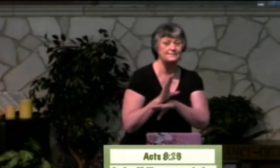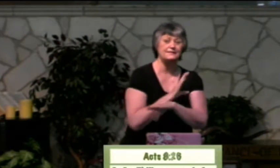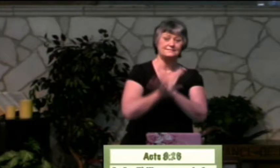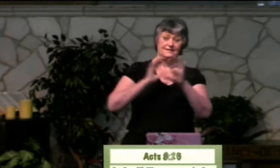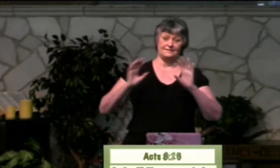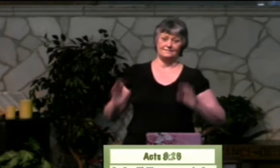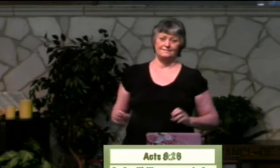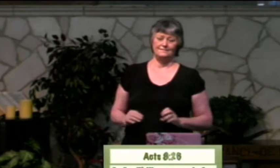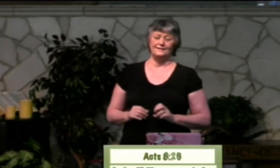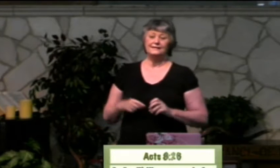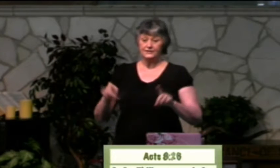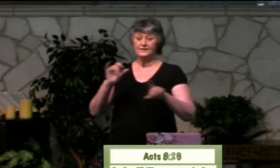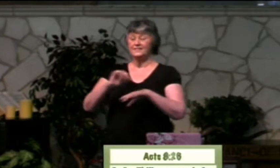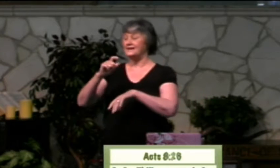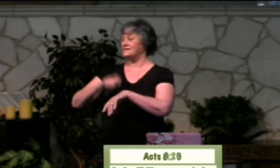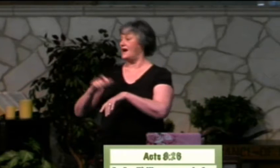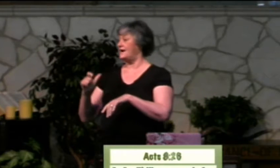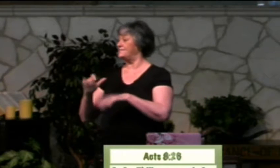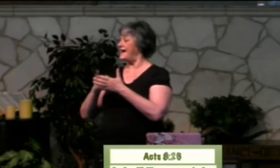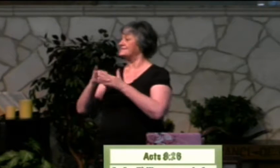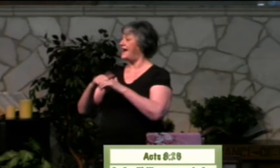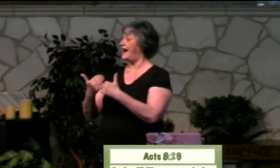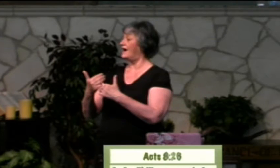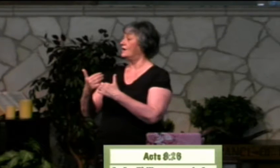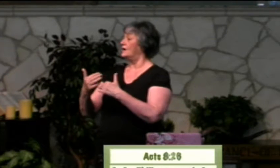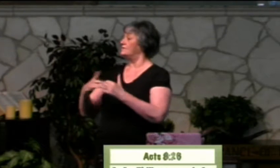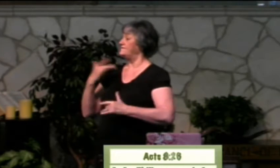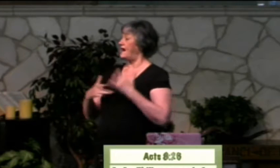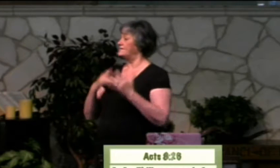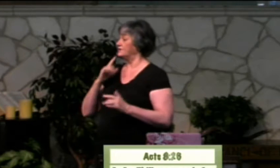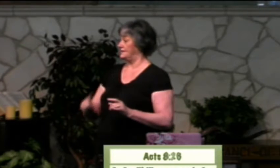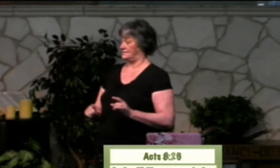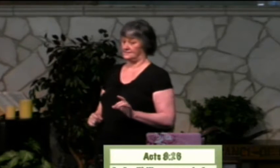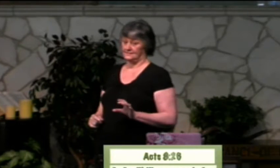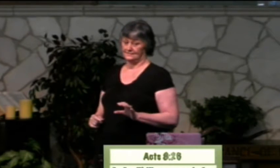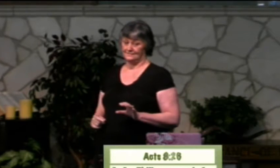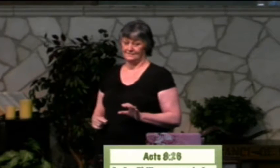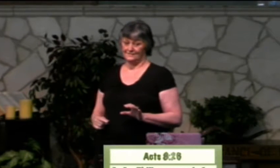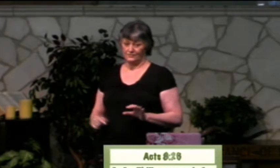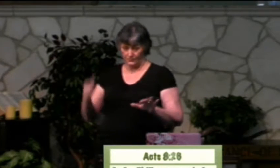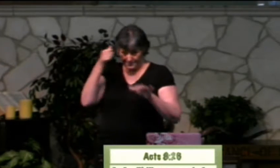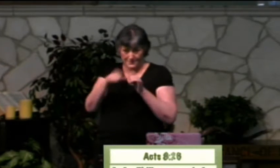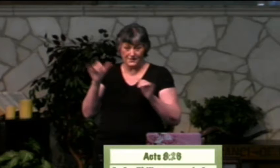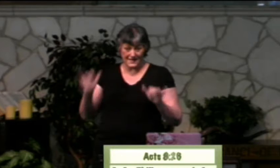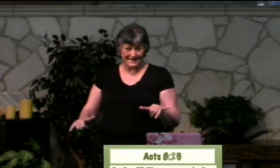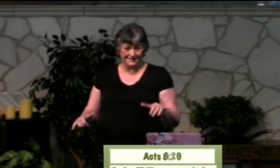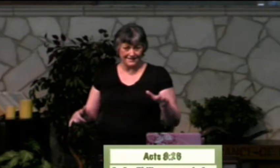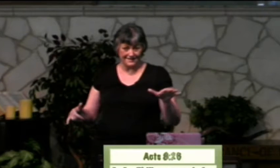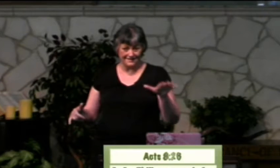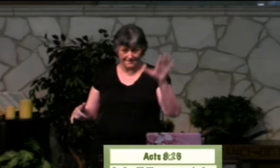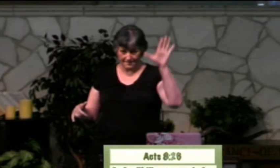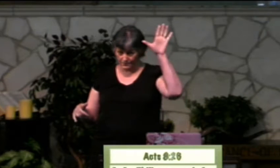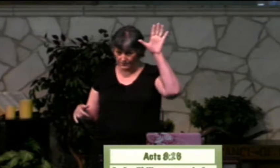busy. During that time, that's how revival is. You remember that? Everyone